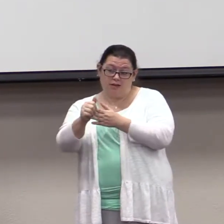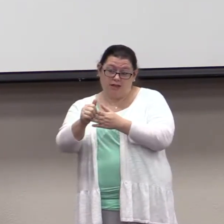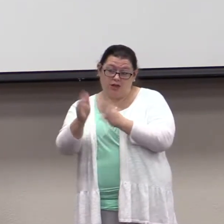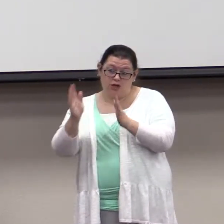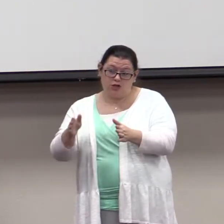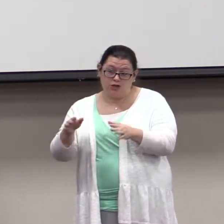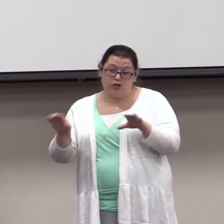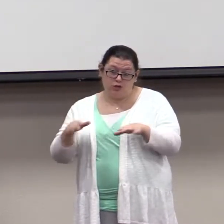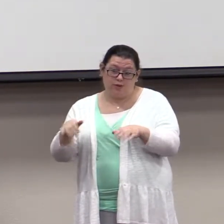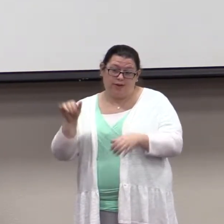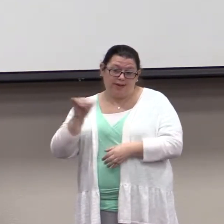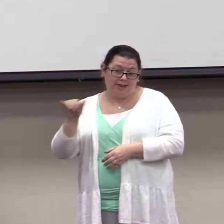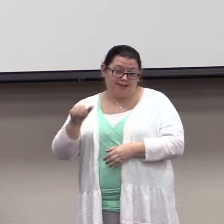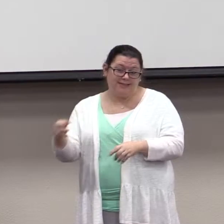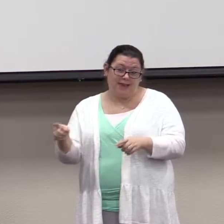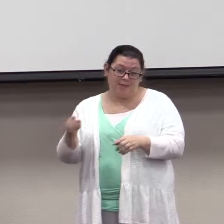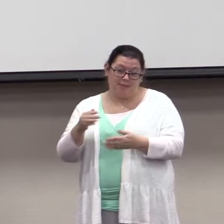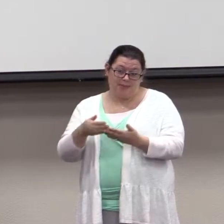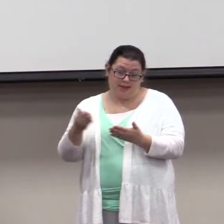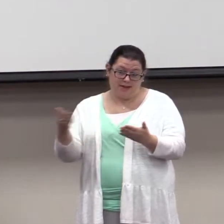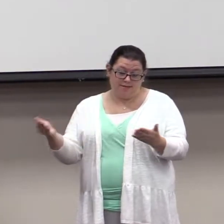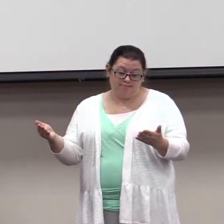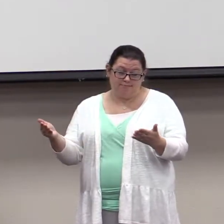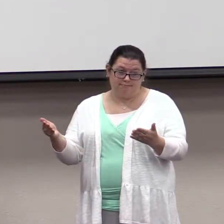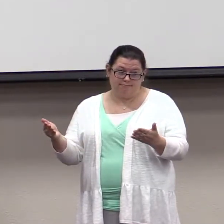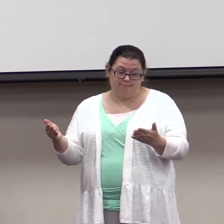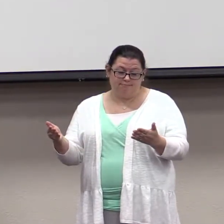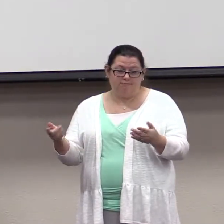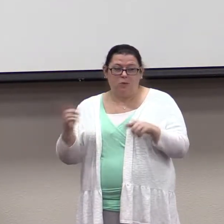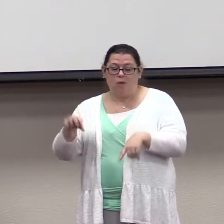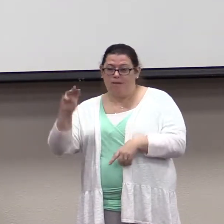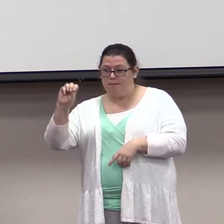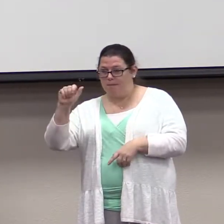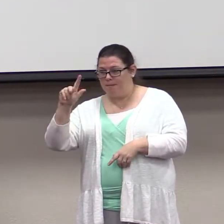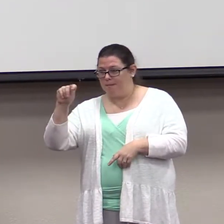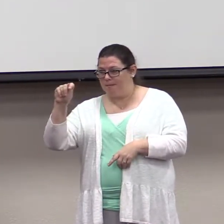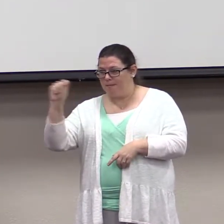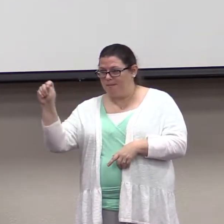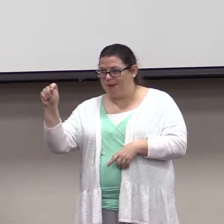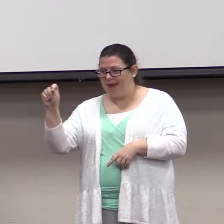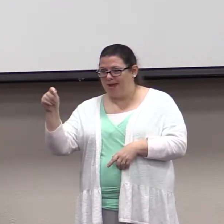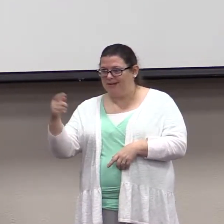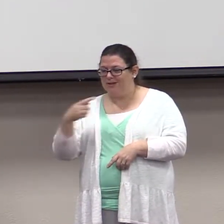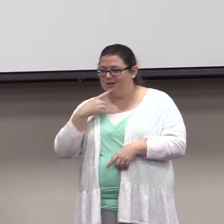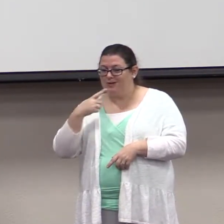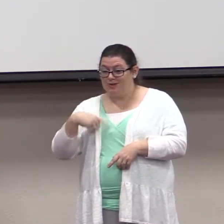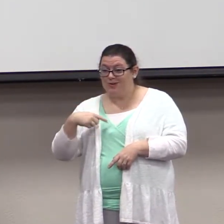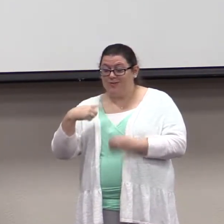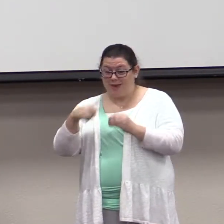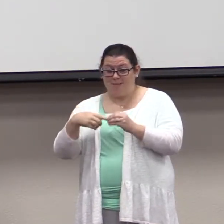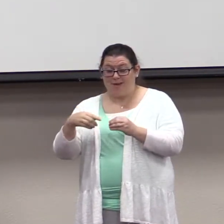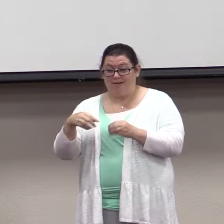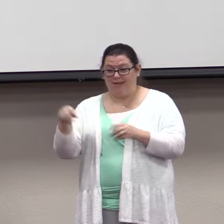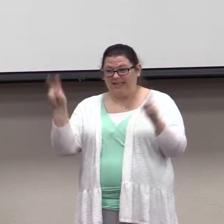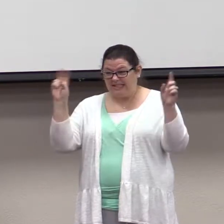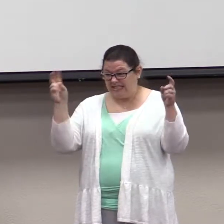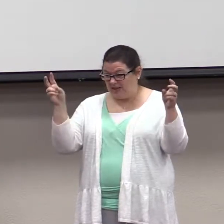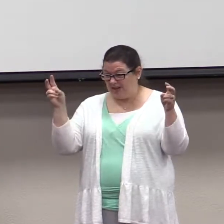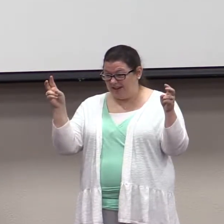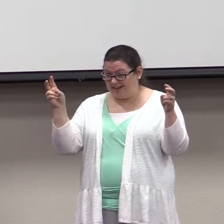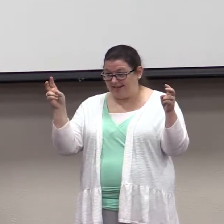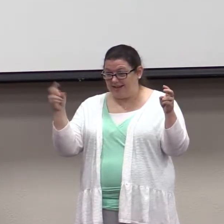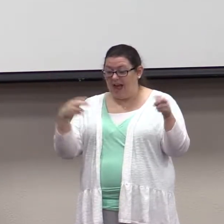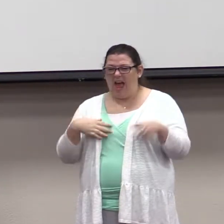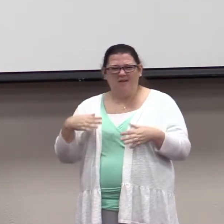thing. You know, when Matt Gloy had first told me about this series, can I say that I was actually very excited to get up and talk about